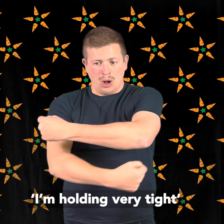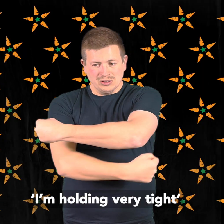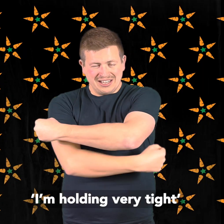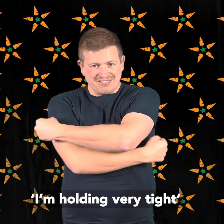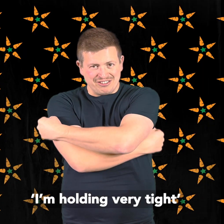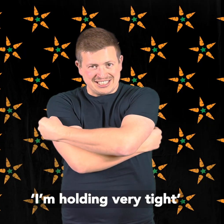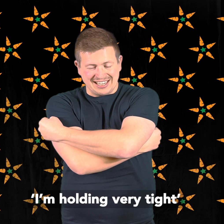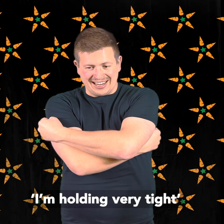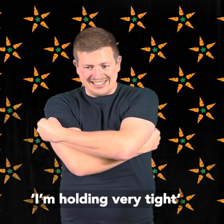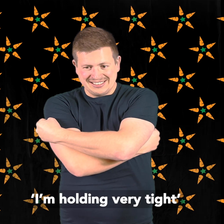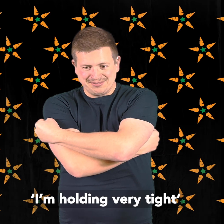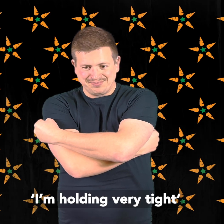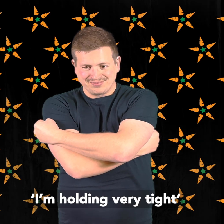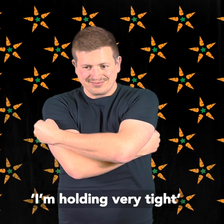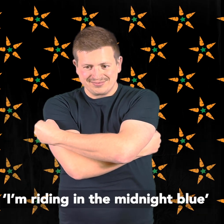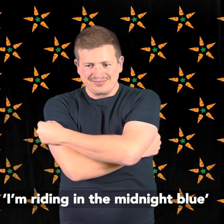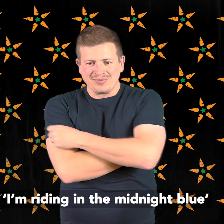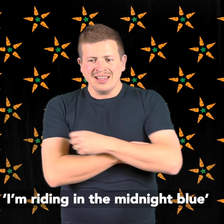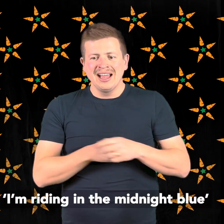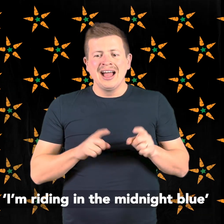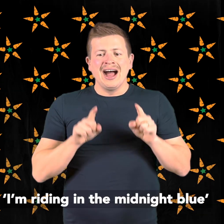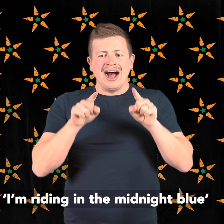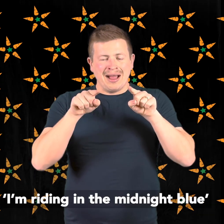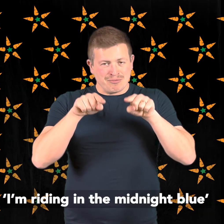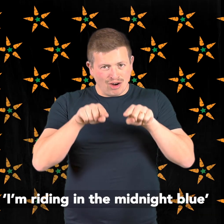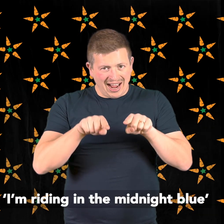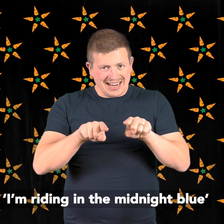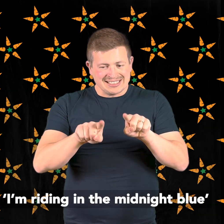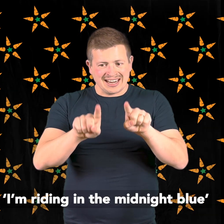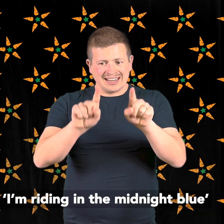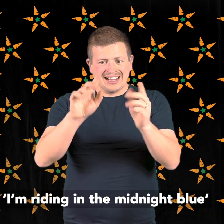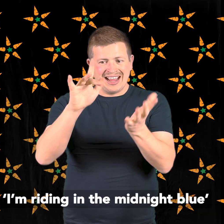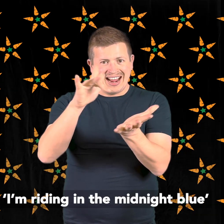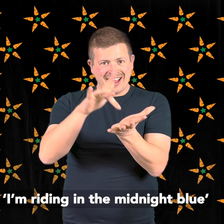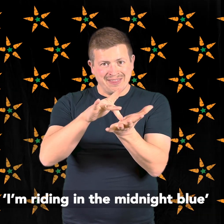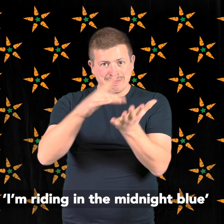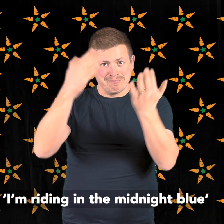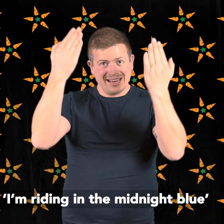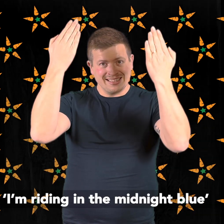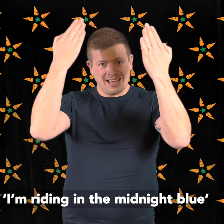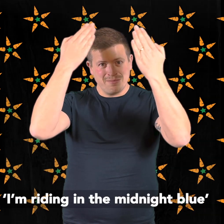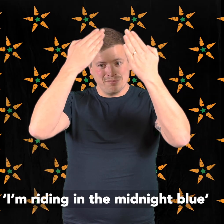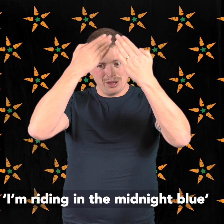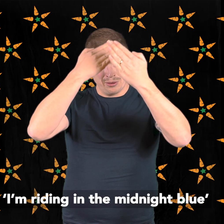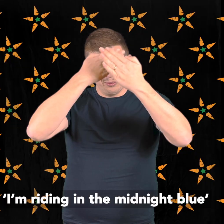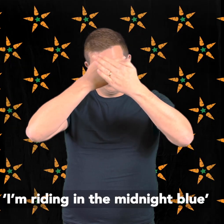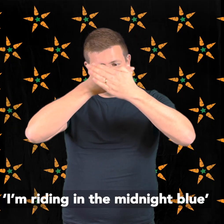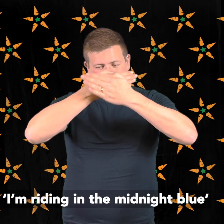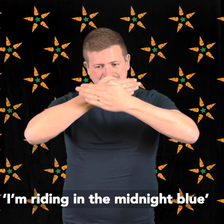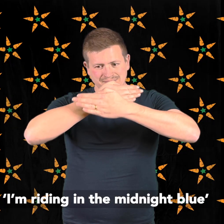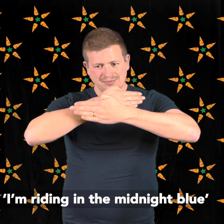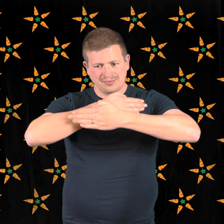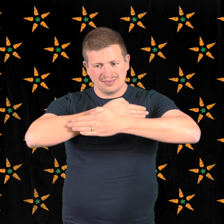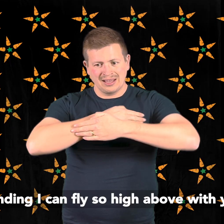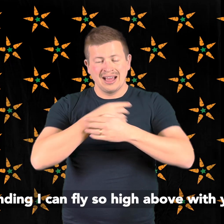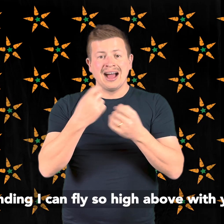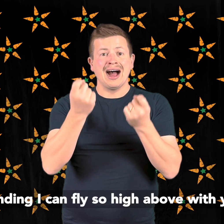holding very tight. I'm riding in the midnight blue.